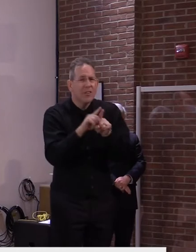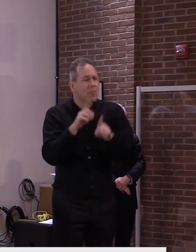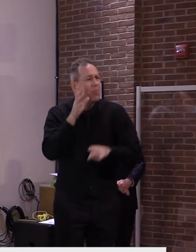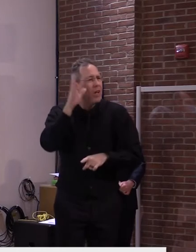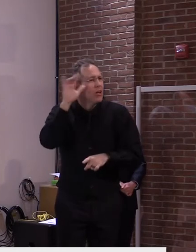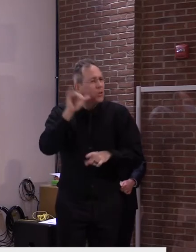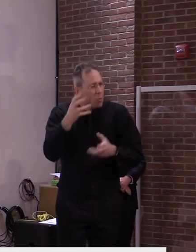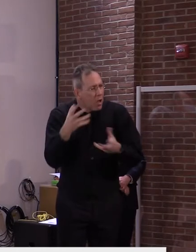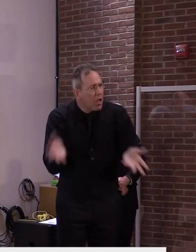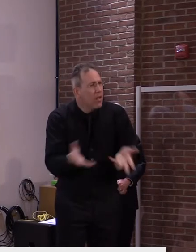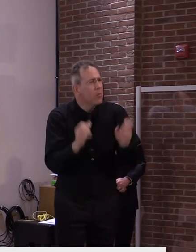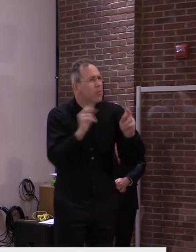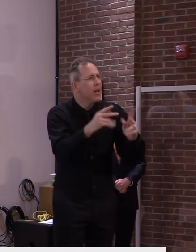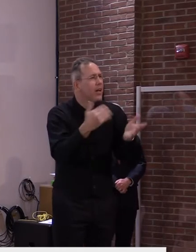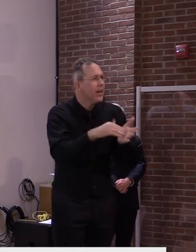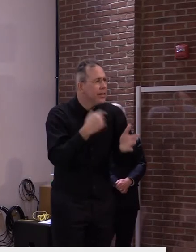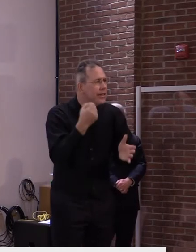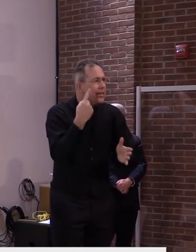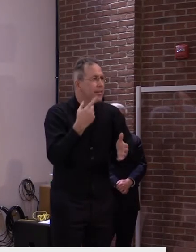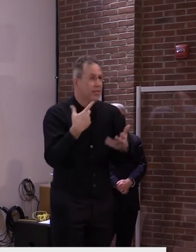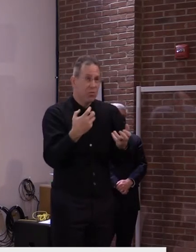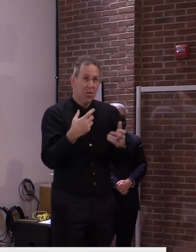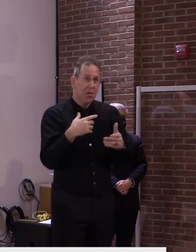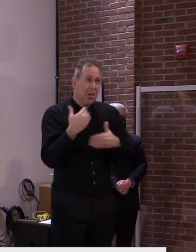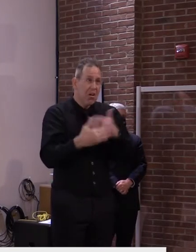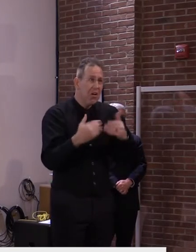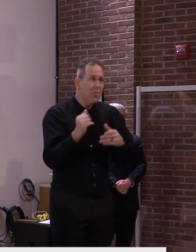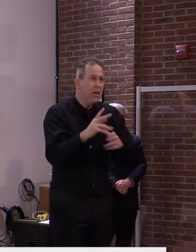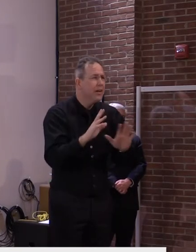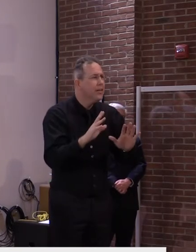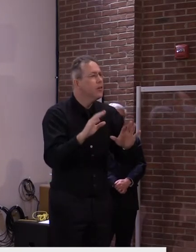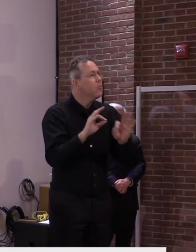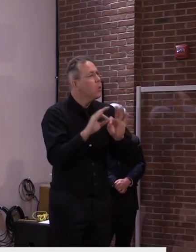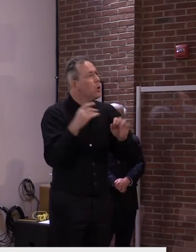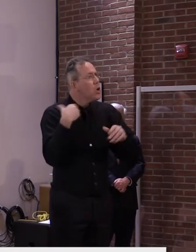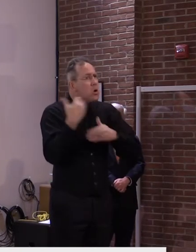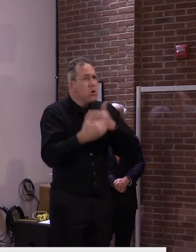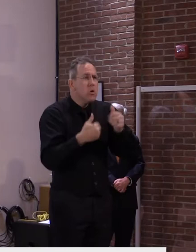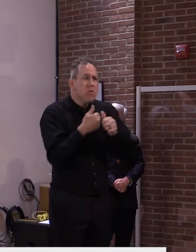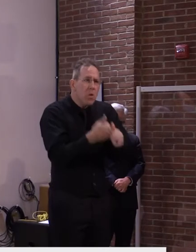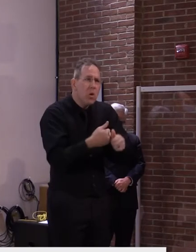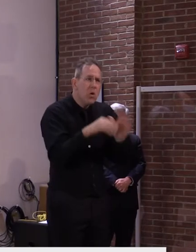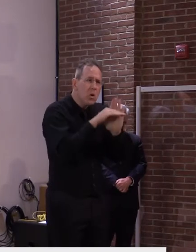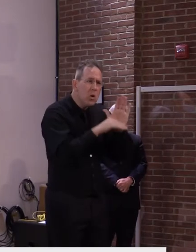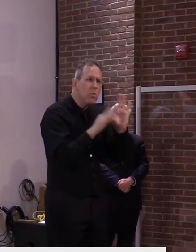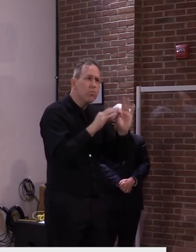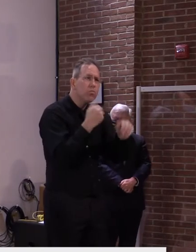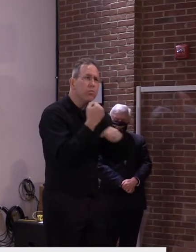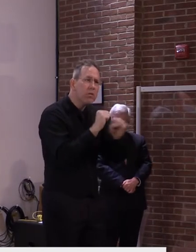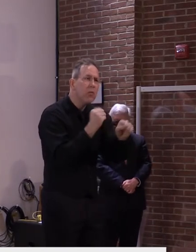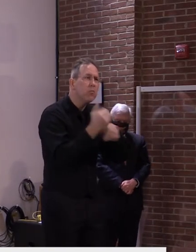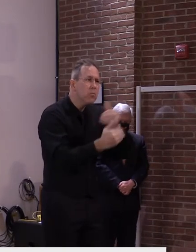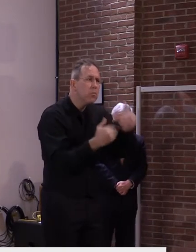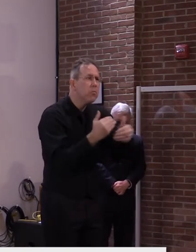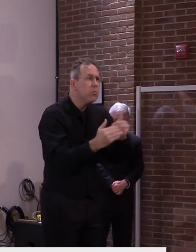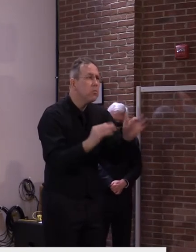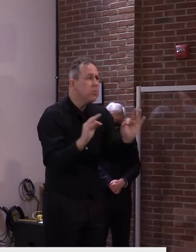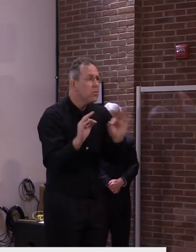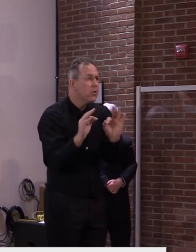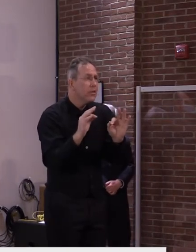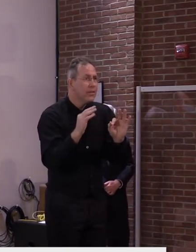far, but we don't want to set any false expectations either, because at the end of the day, what we're trying